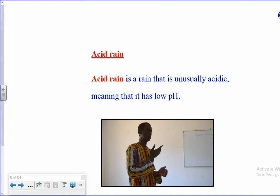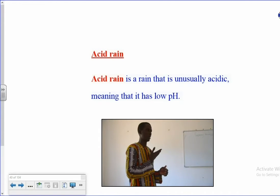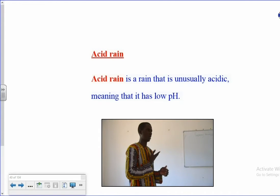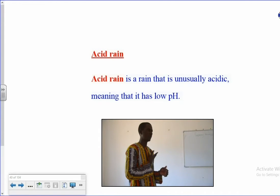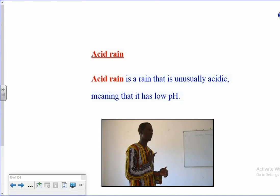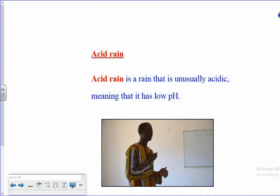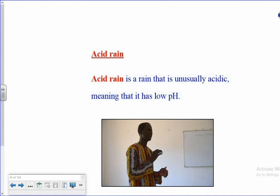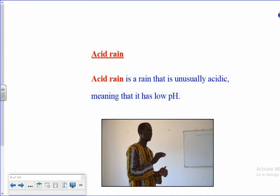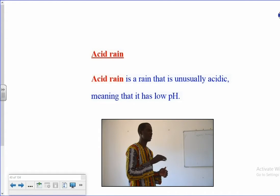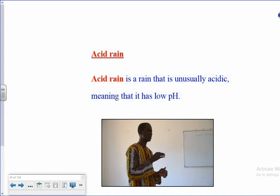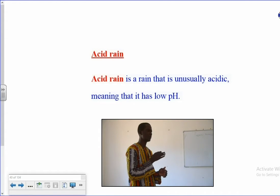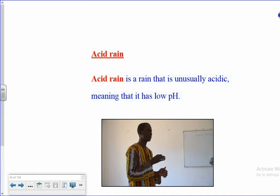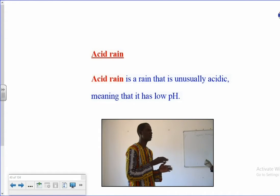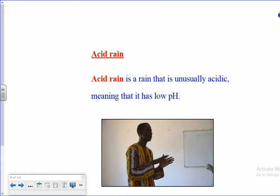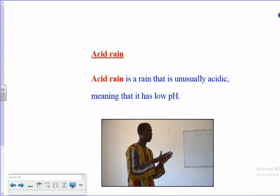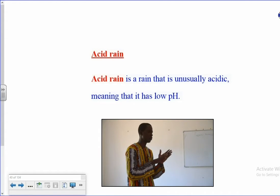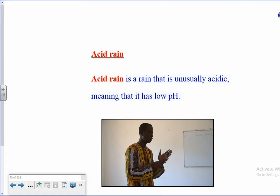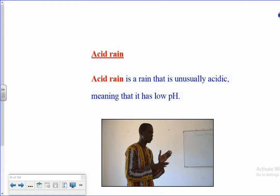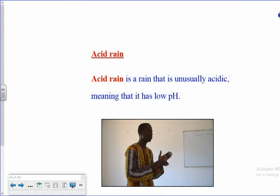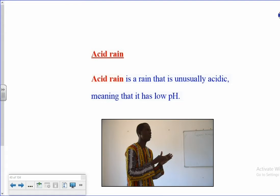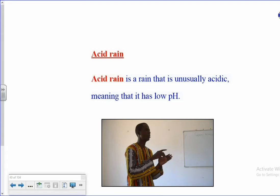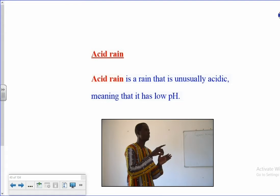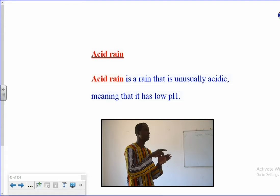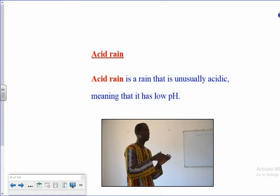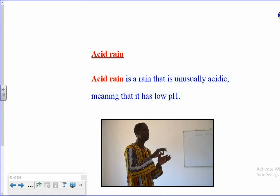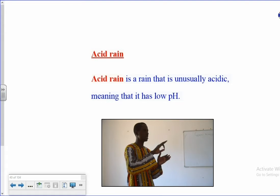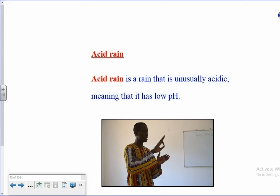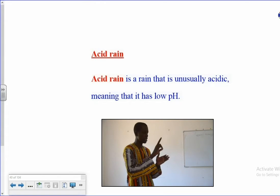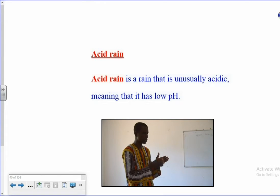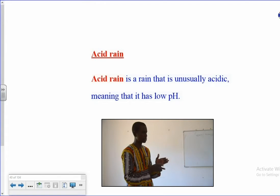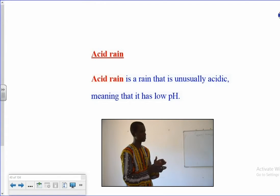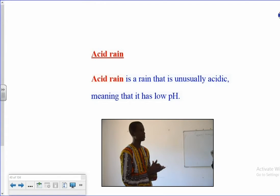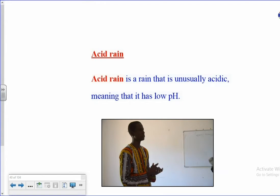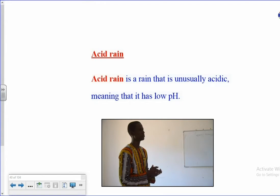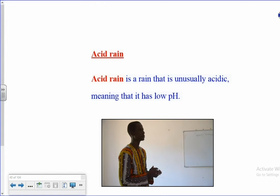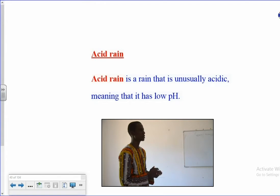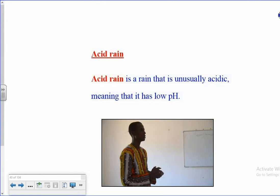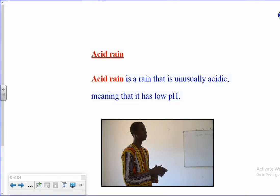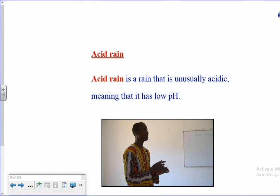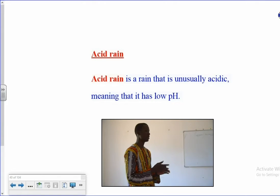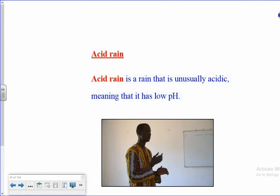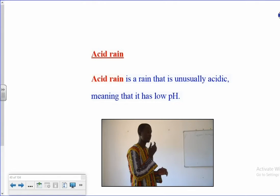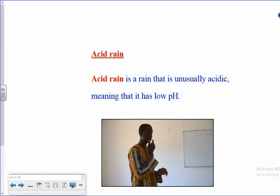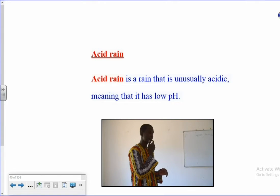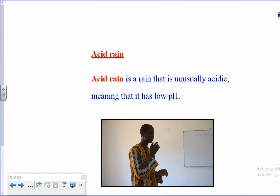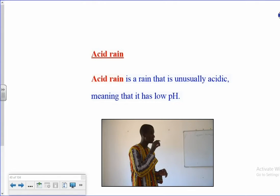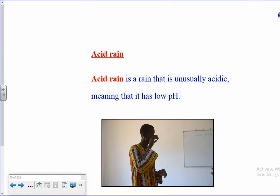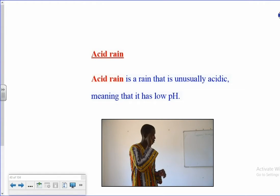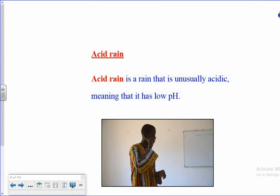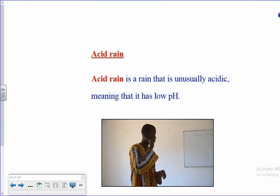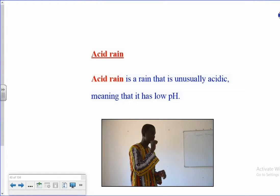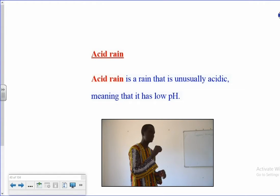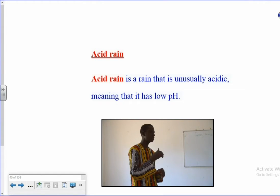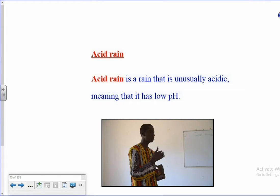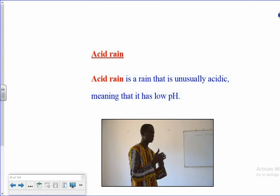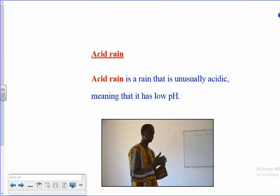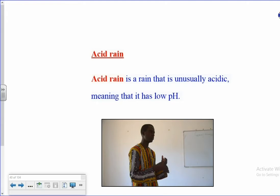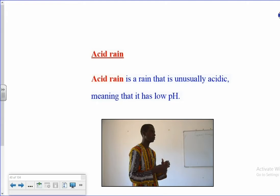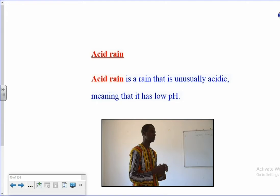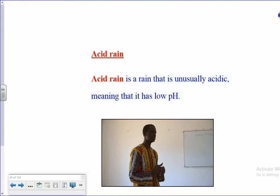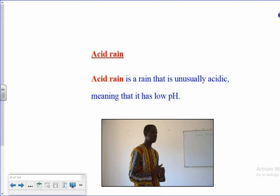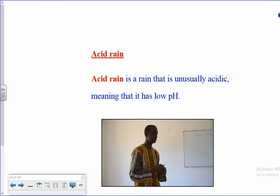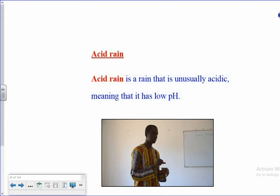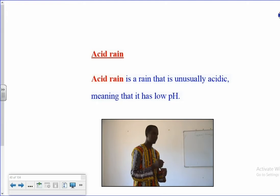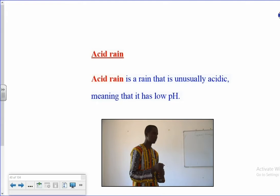rain because of the low pH value it has. You cannot easily realize the acidity. But most often,